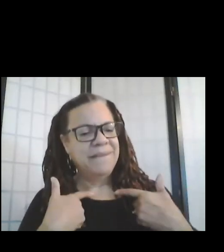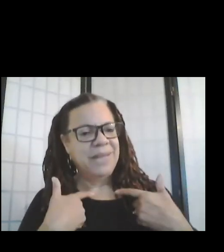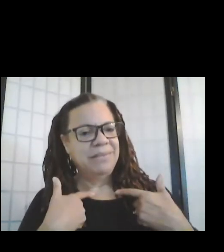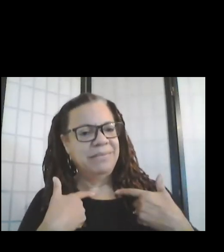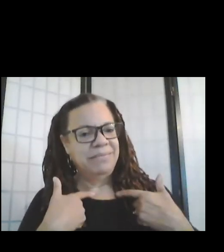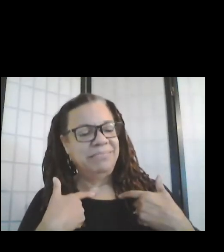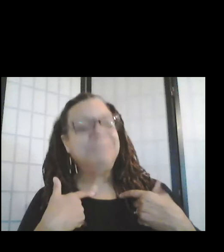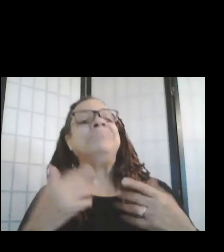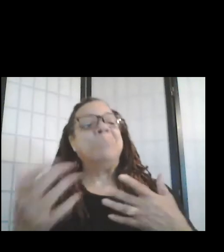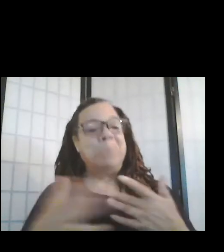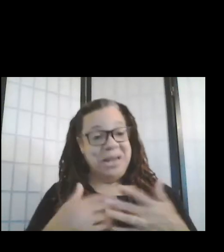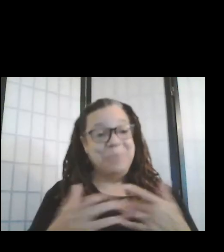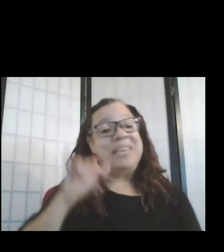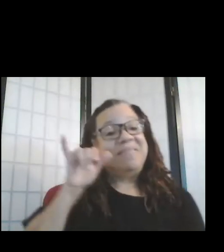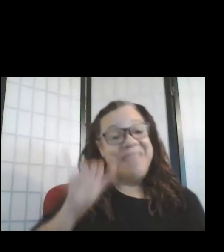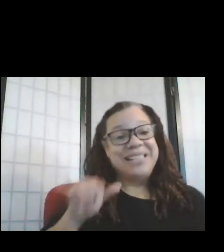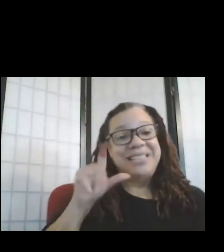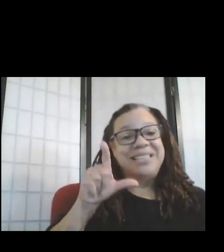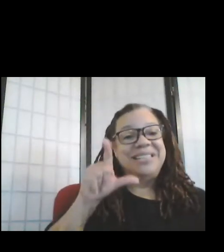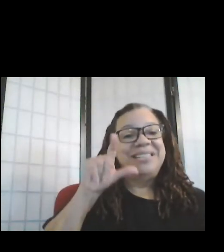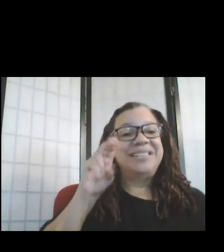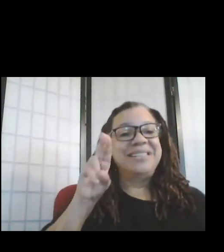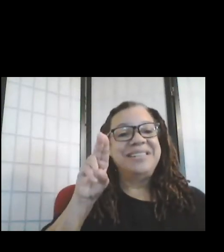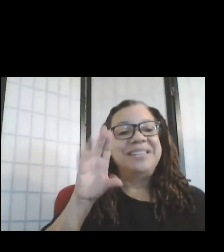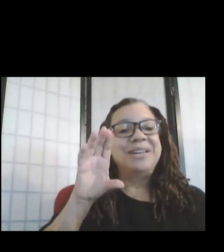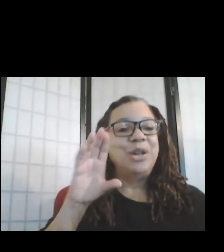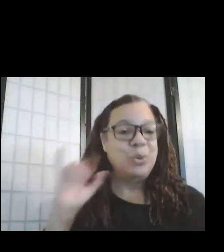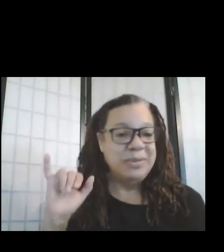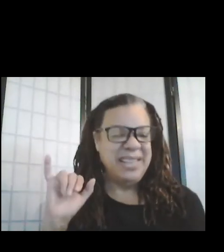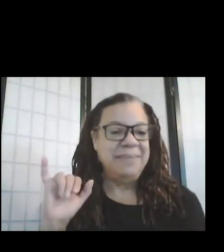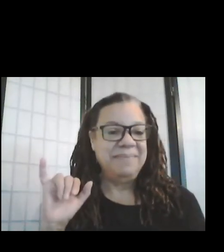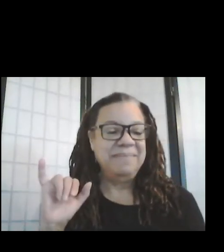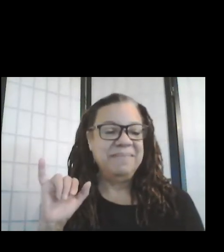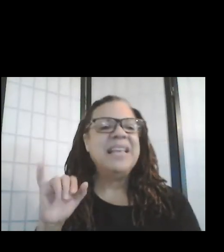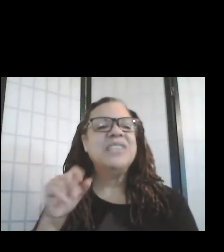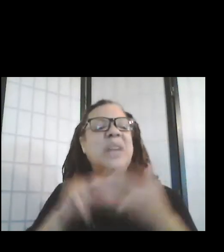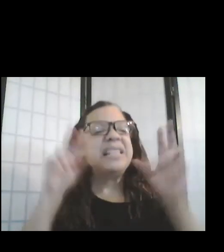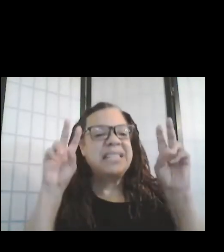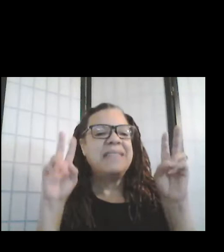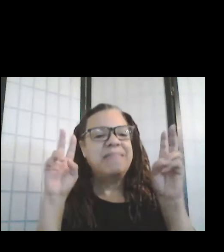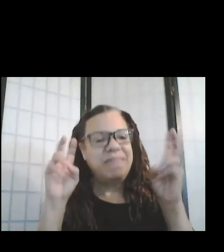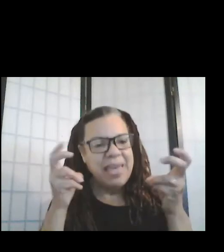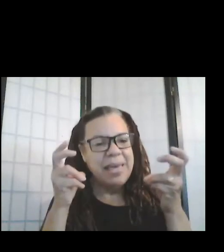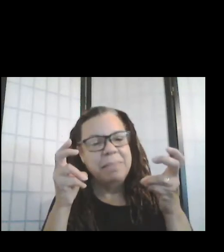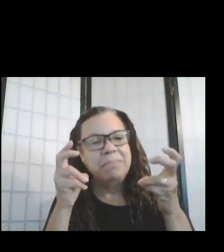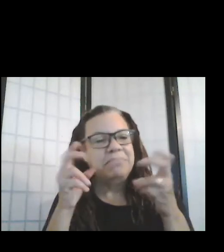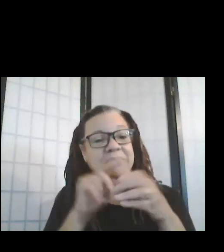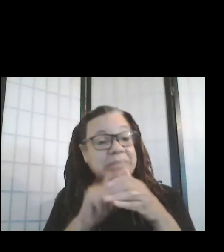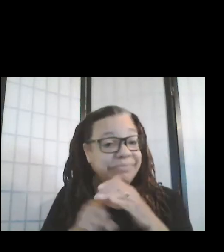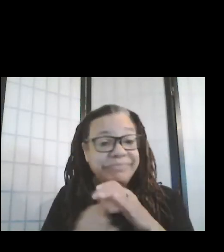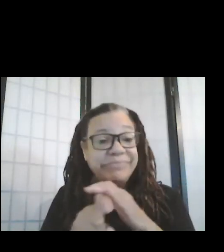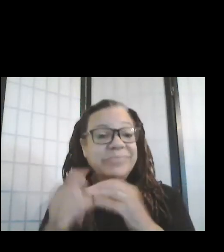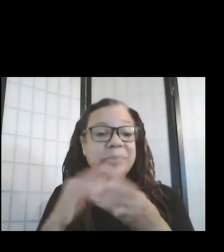but anyway, so that's how I mean earlier that theme can creep into stories. I